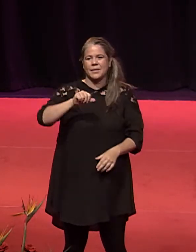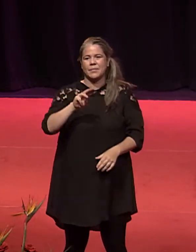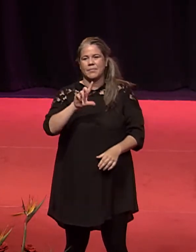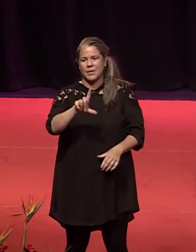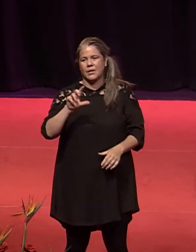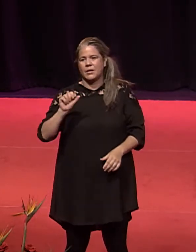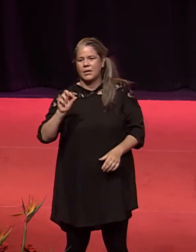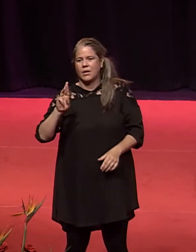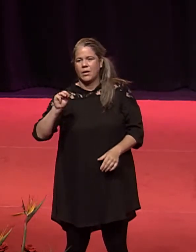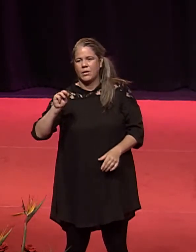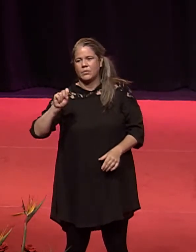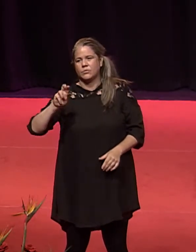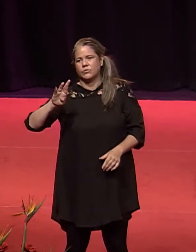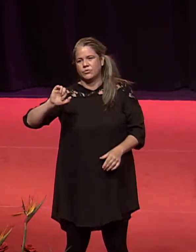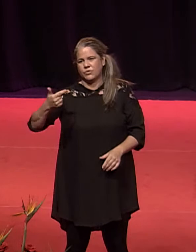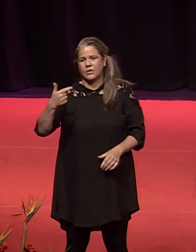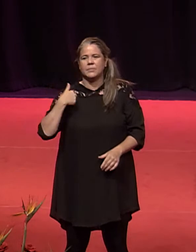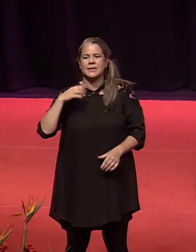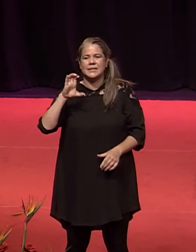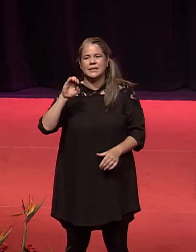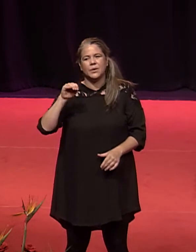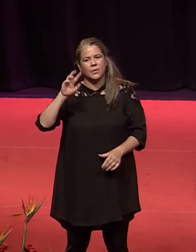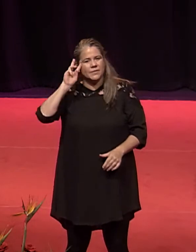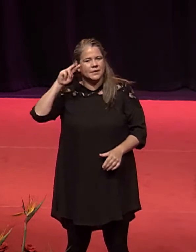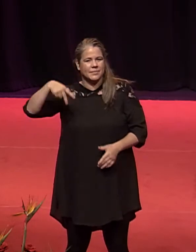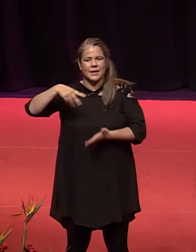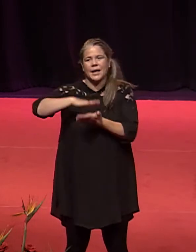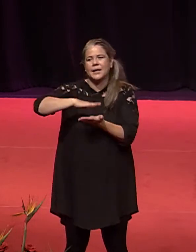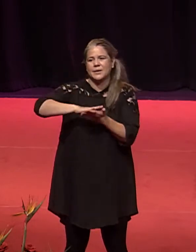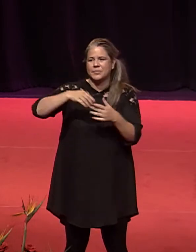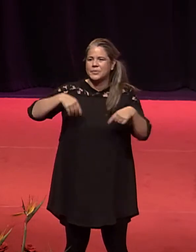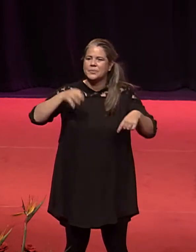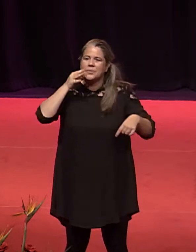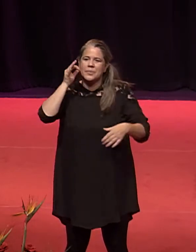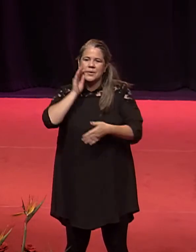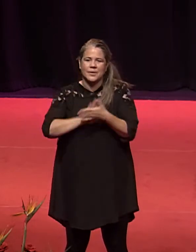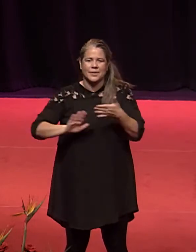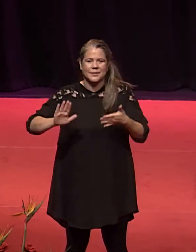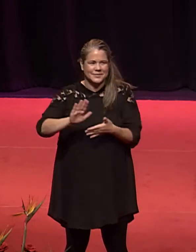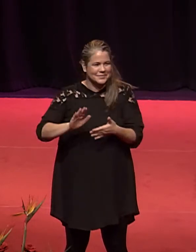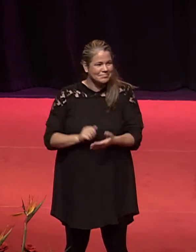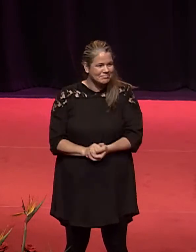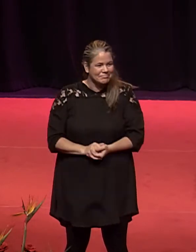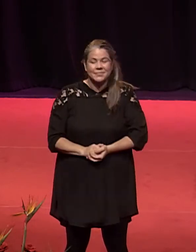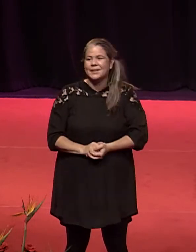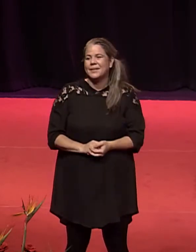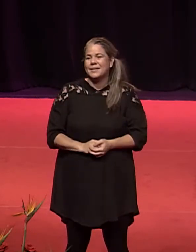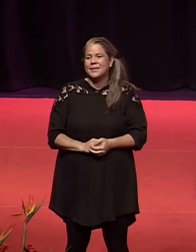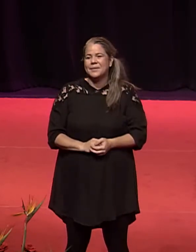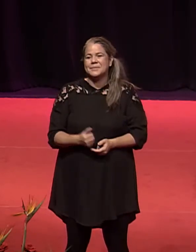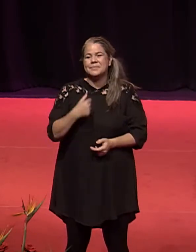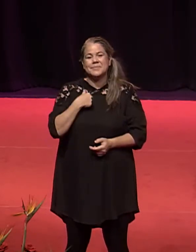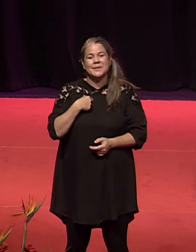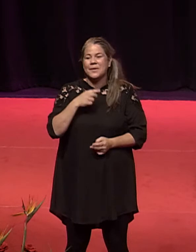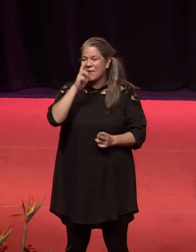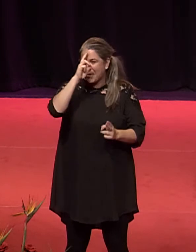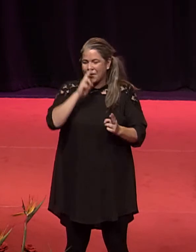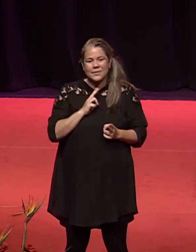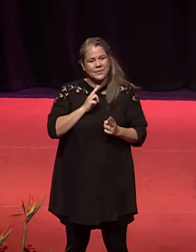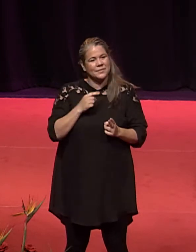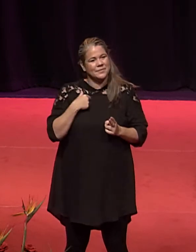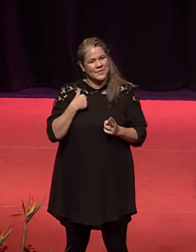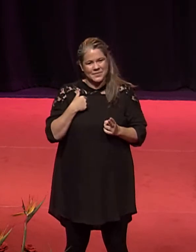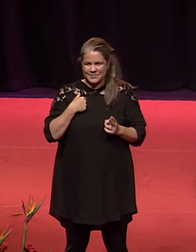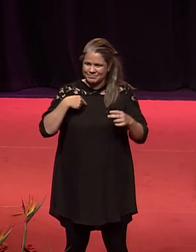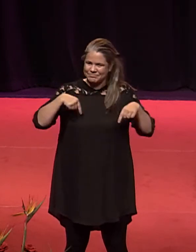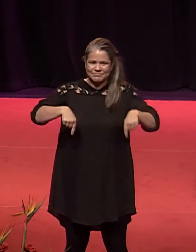Armstrong, and I am the Chief Operating Officer and Vice President Academic at Mohawk College. But more importantly, I am honored to be the host for this